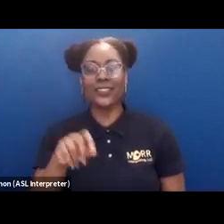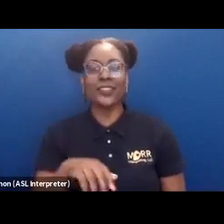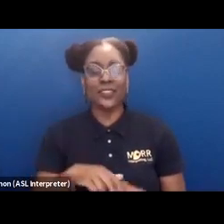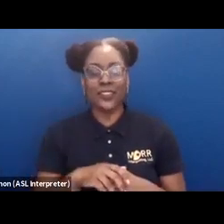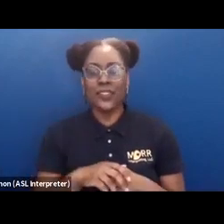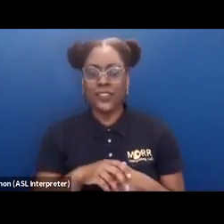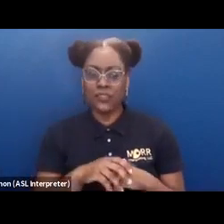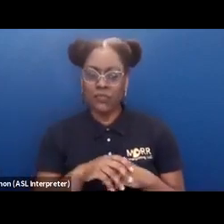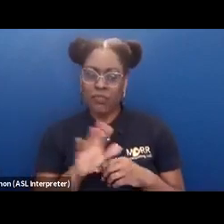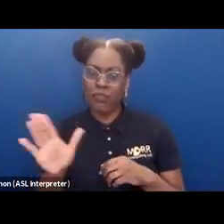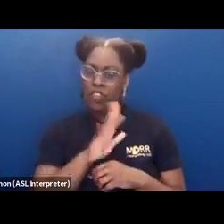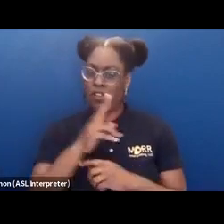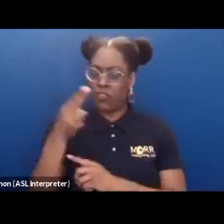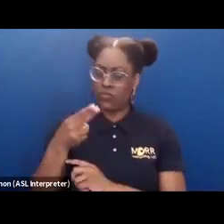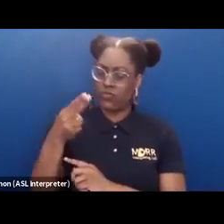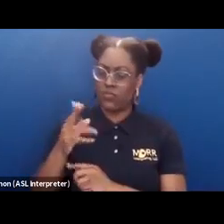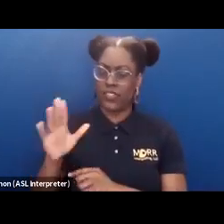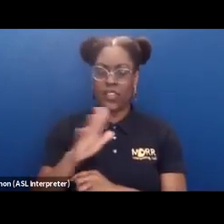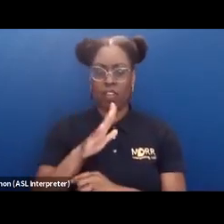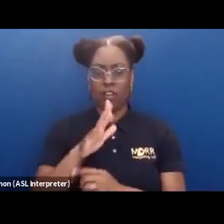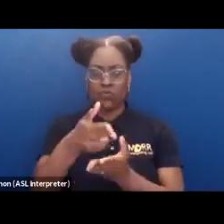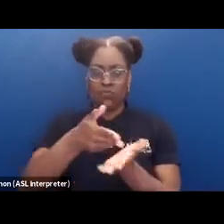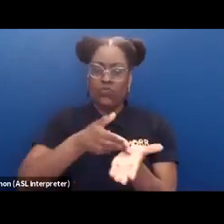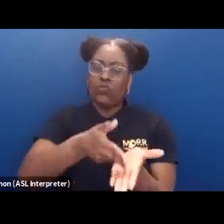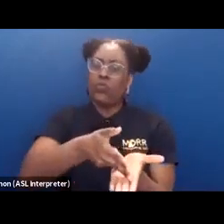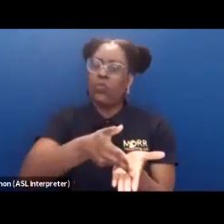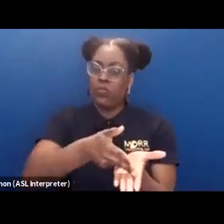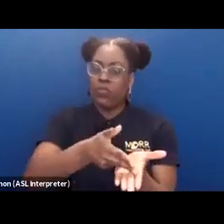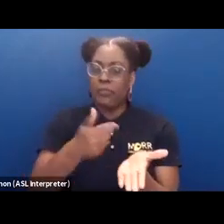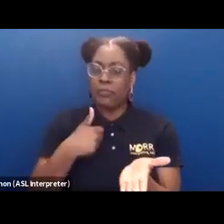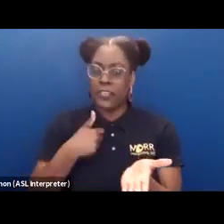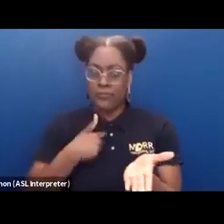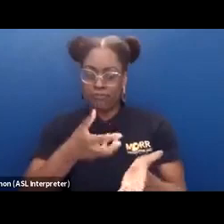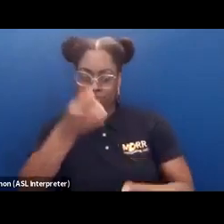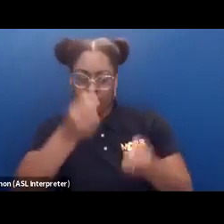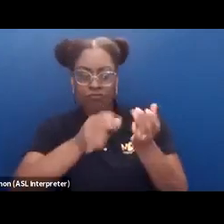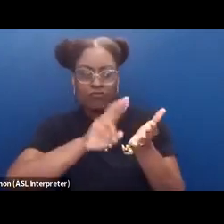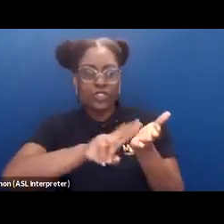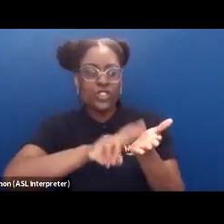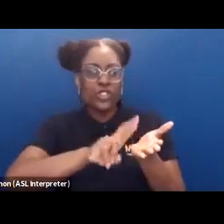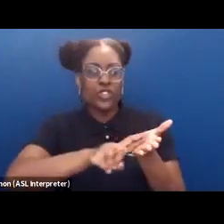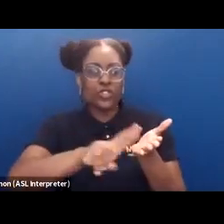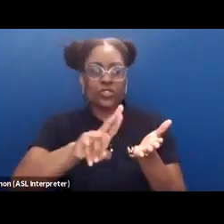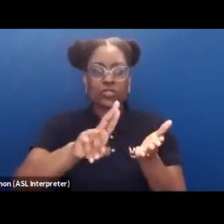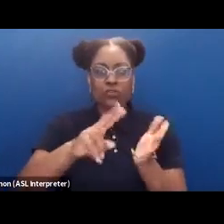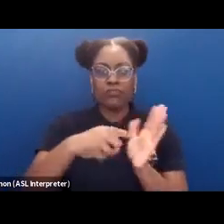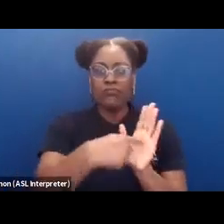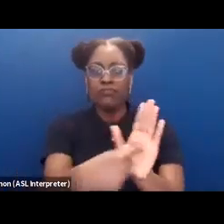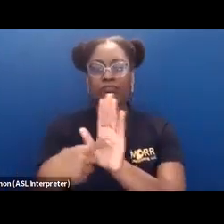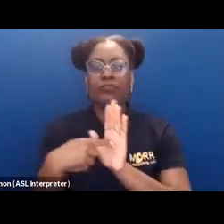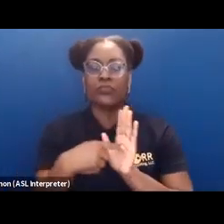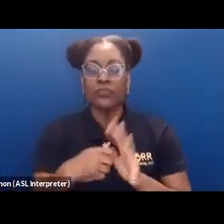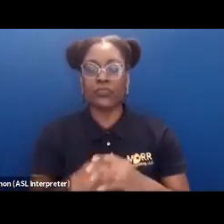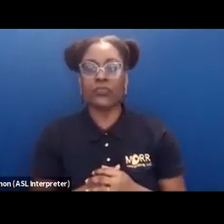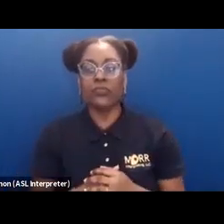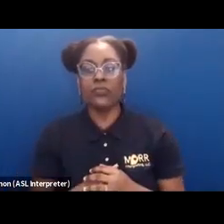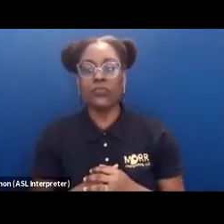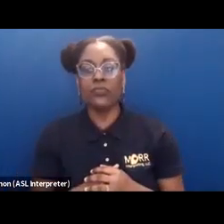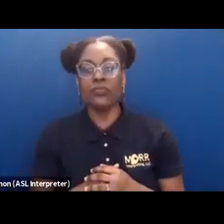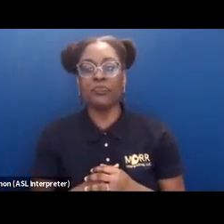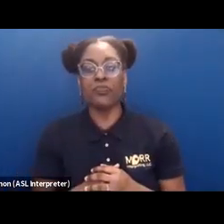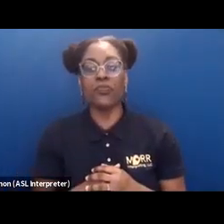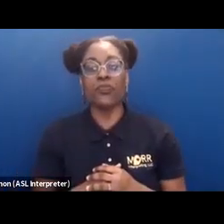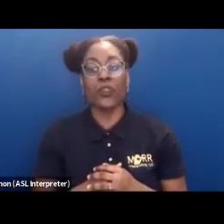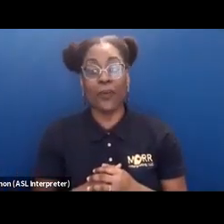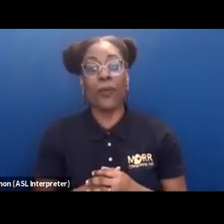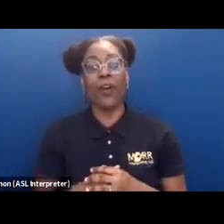I'm gonna ask Dustin if I start speaking too quickly or if I pause, if you could support